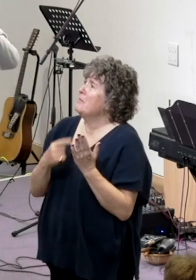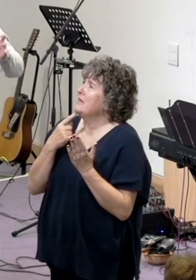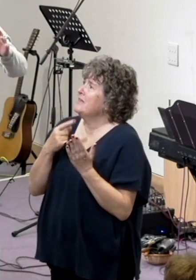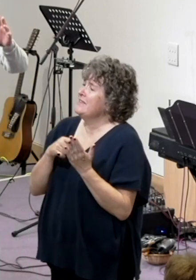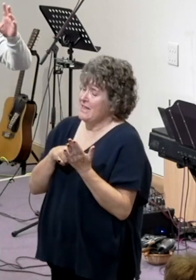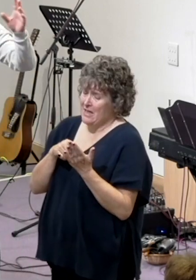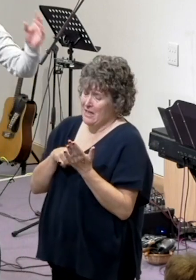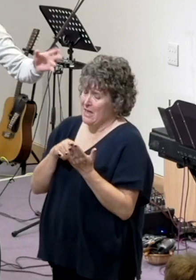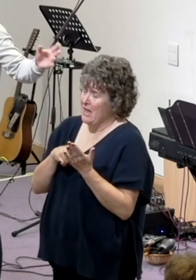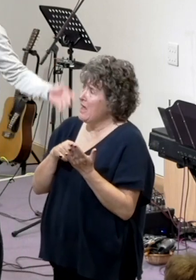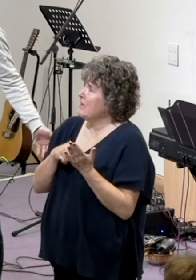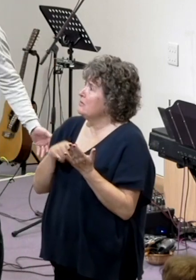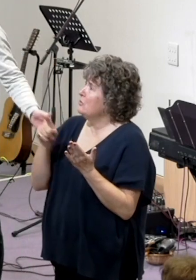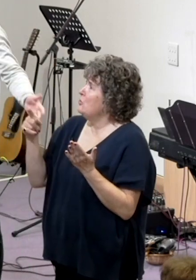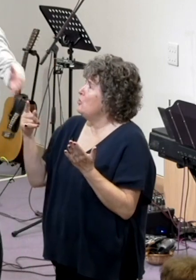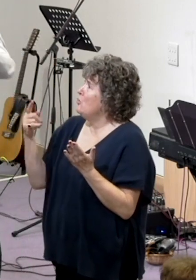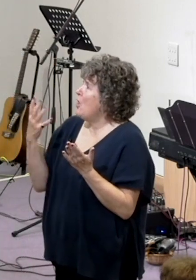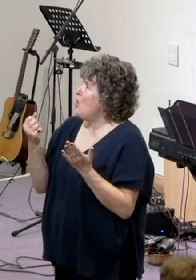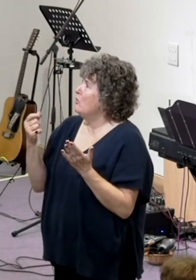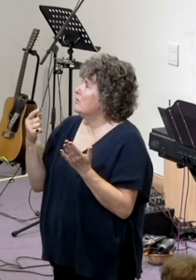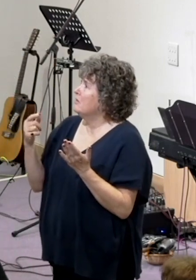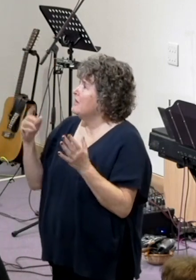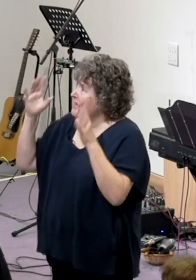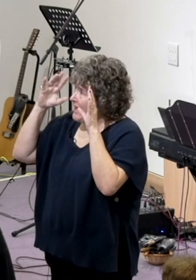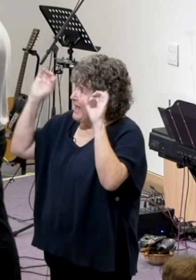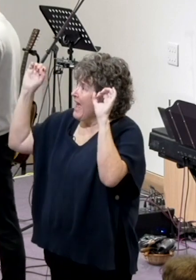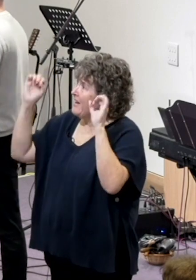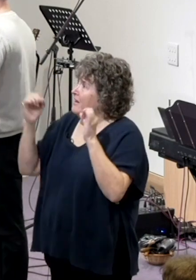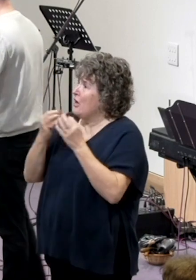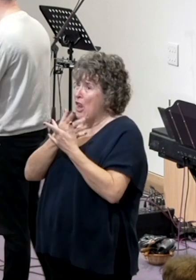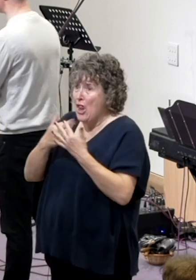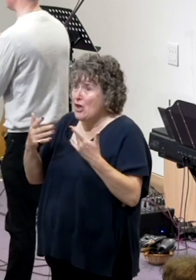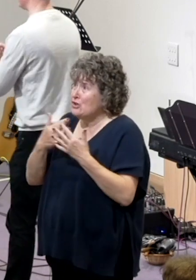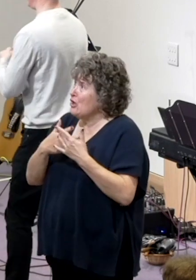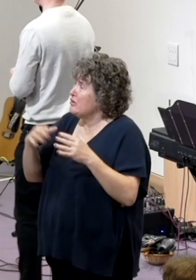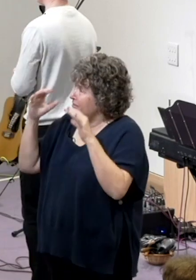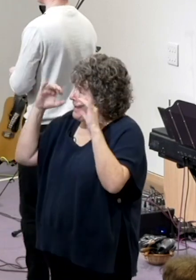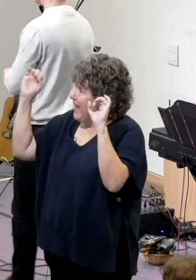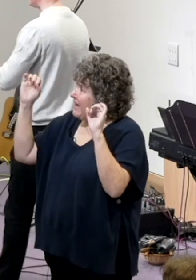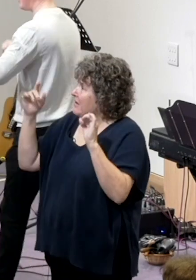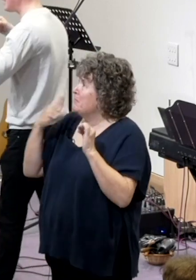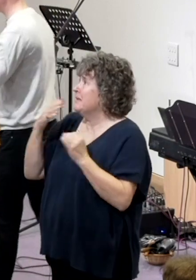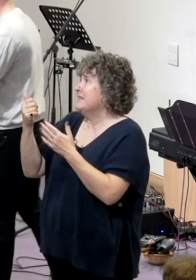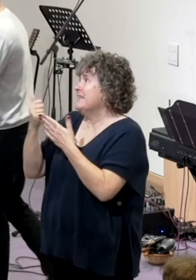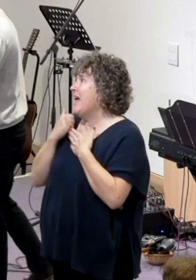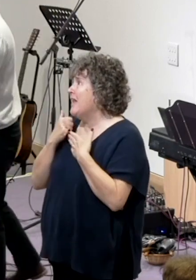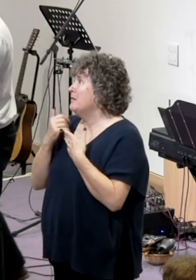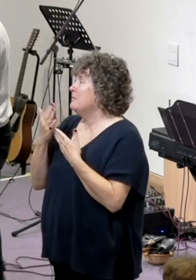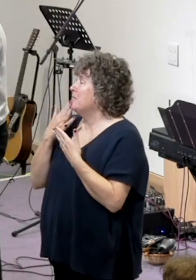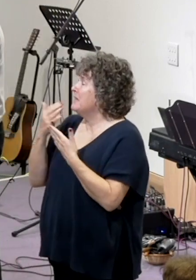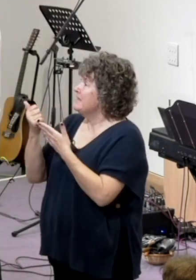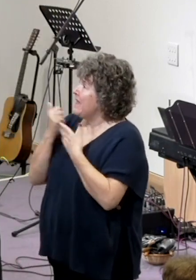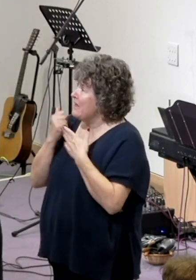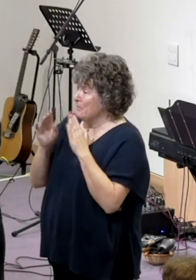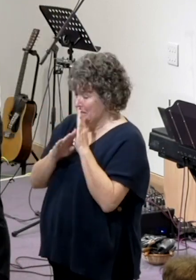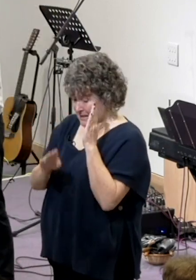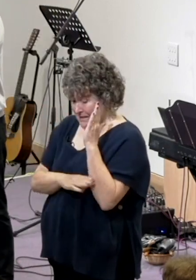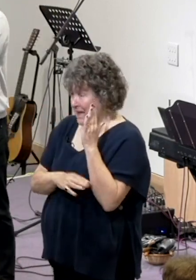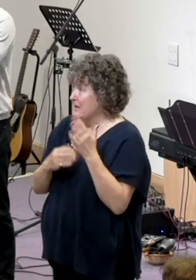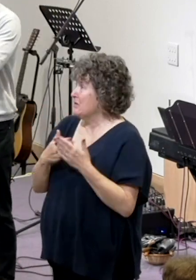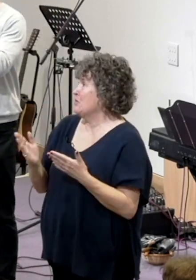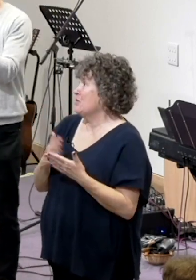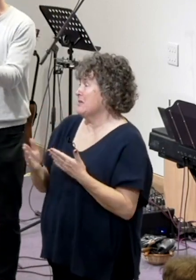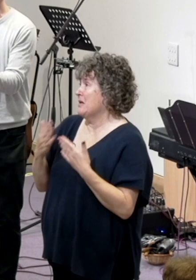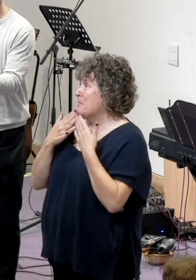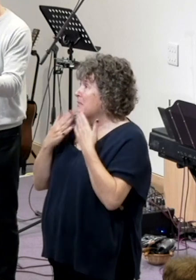own the cattle on 1,000 hills. You have unlimited resources. Please, can you help us? Please, can you get us out of this debt?